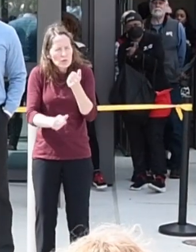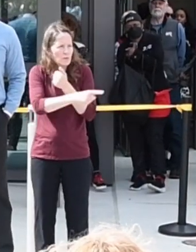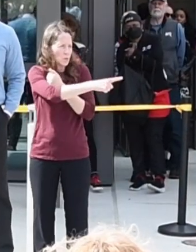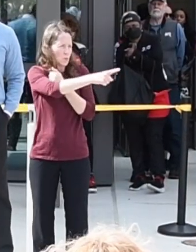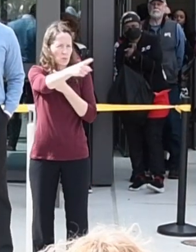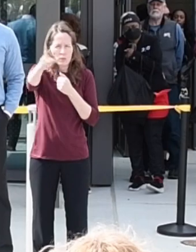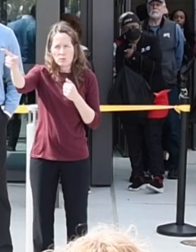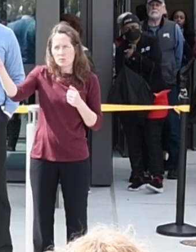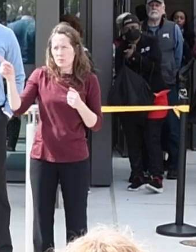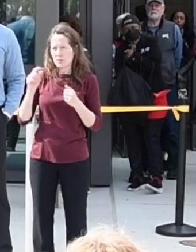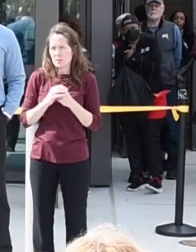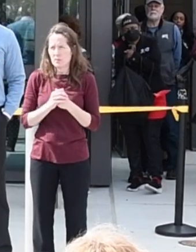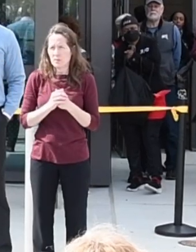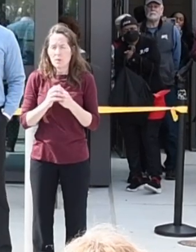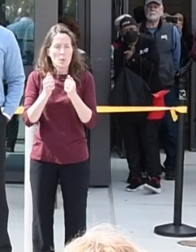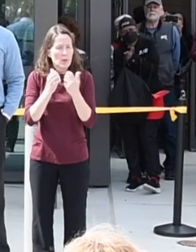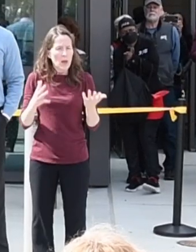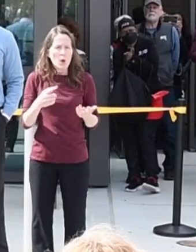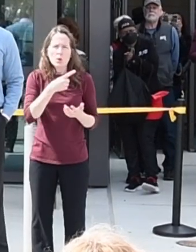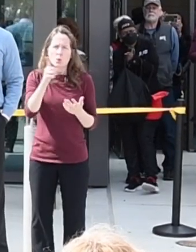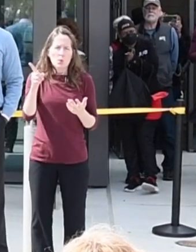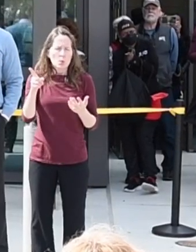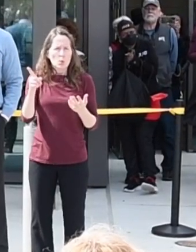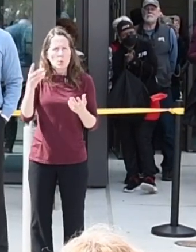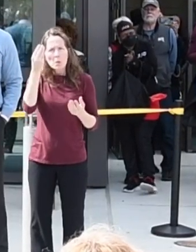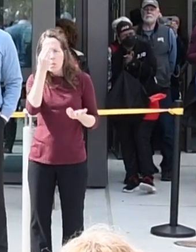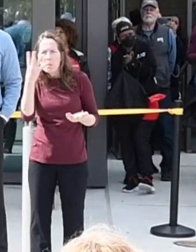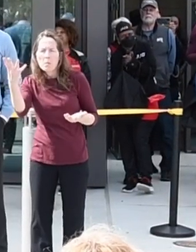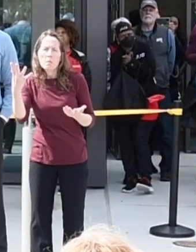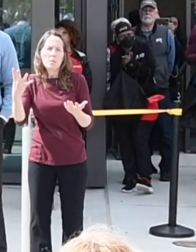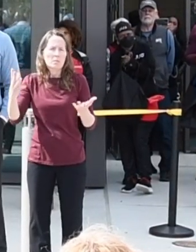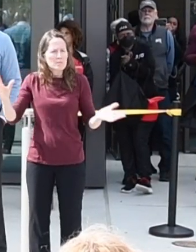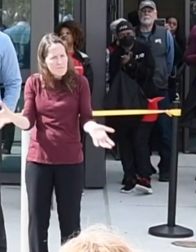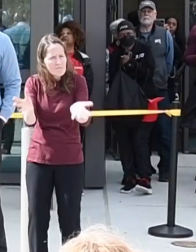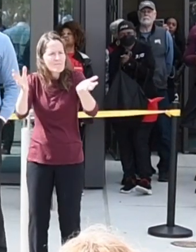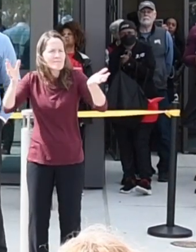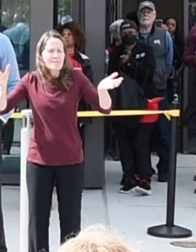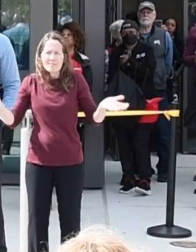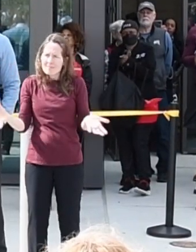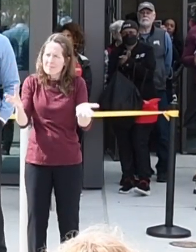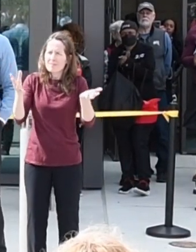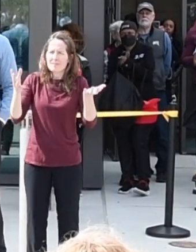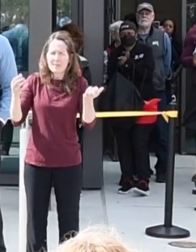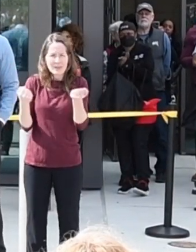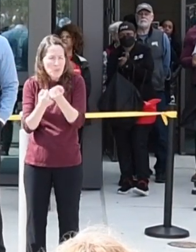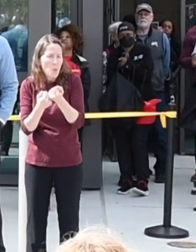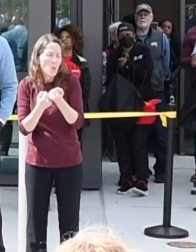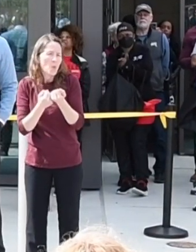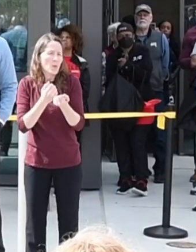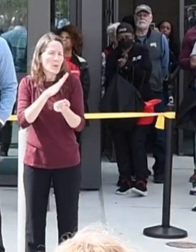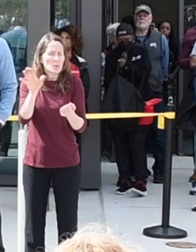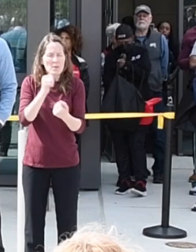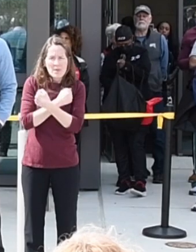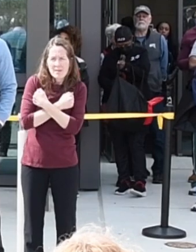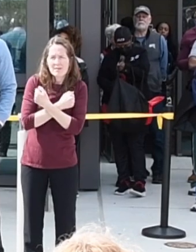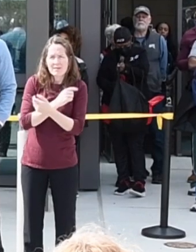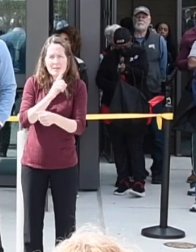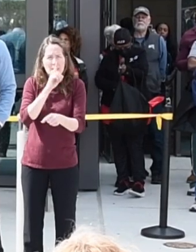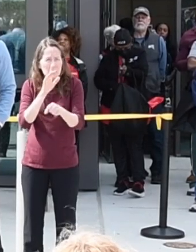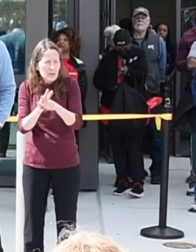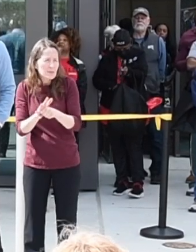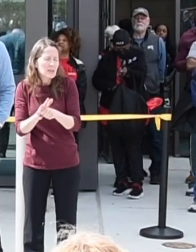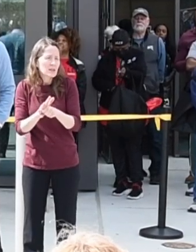you, without your voices, without your encouragement, your support, and your love and commitment of